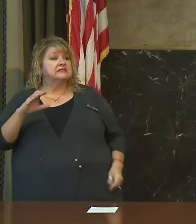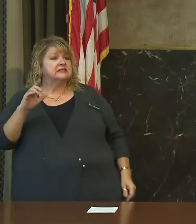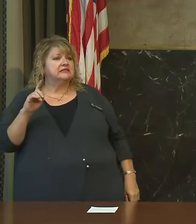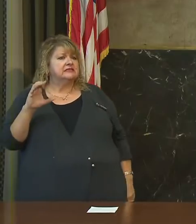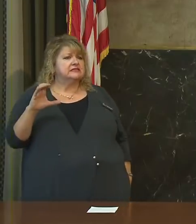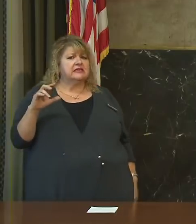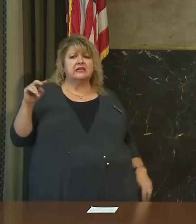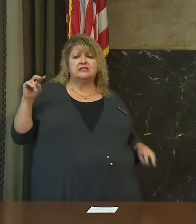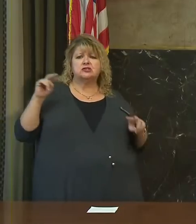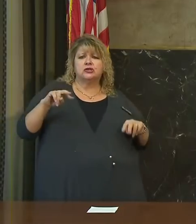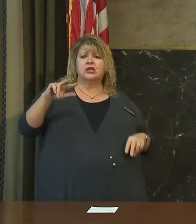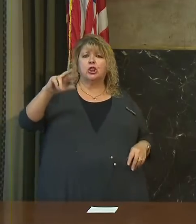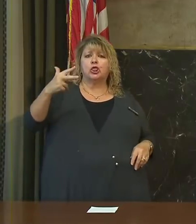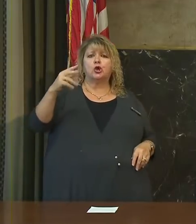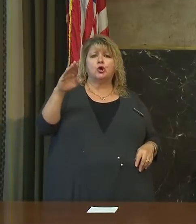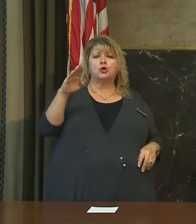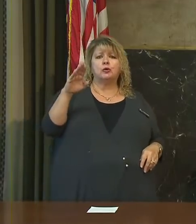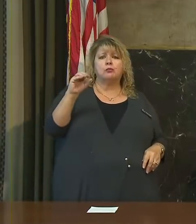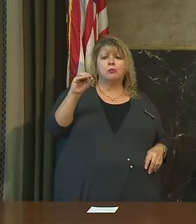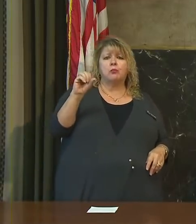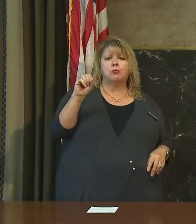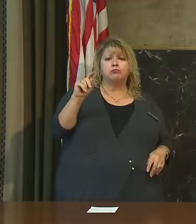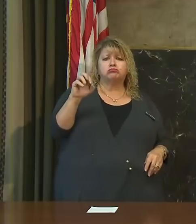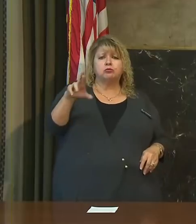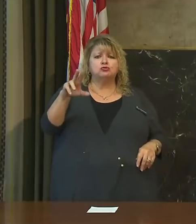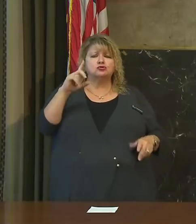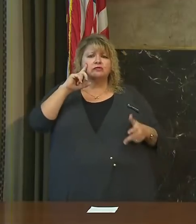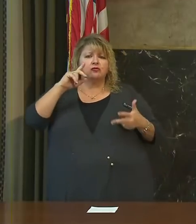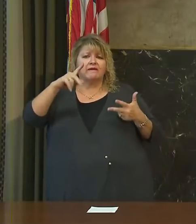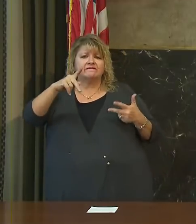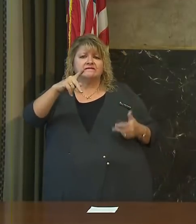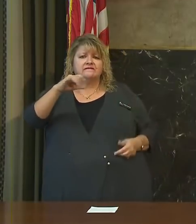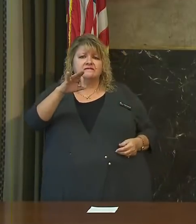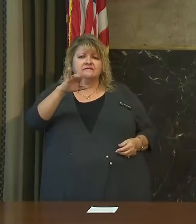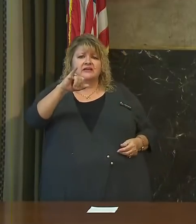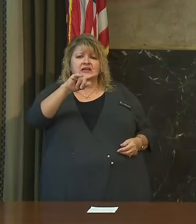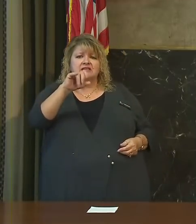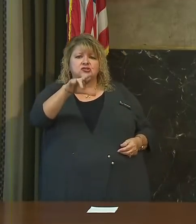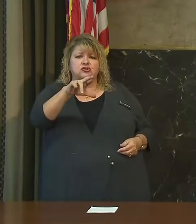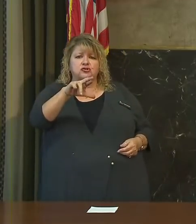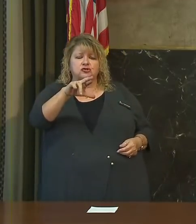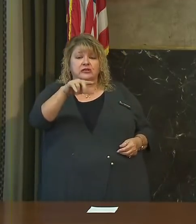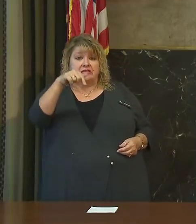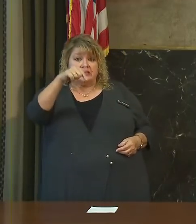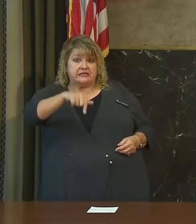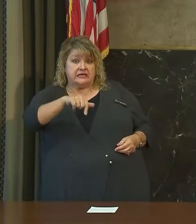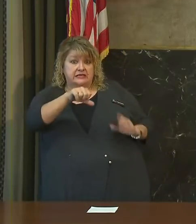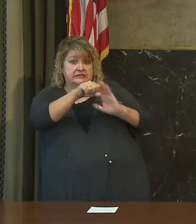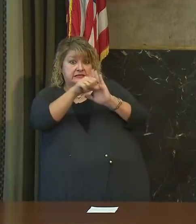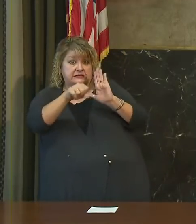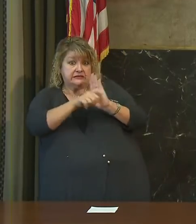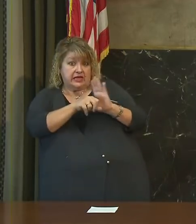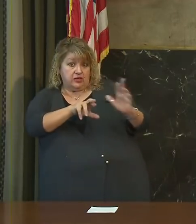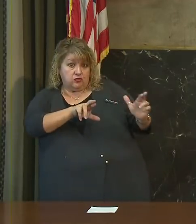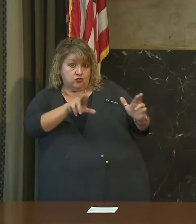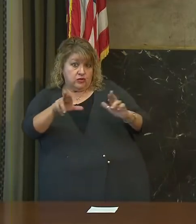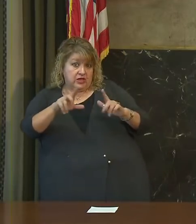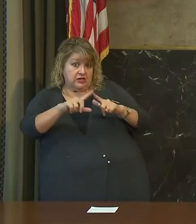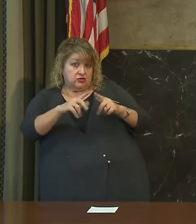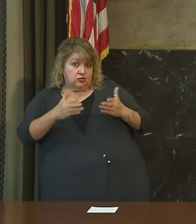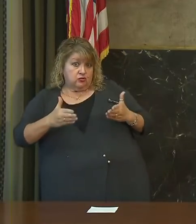at a third booster shot by Pfizer to combat the Delta variant. How ready is the state to recommend